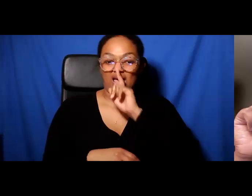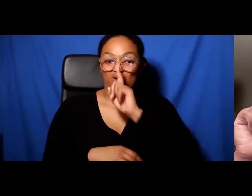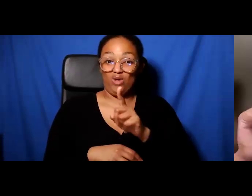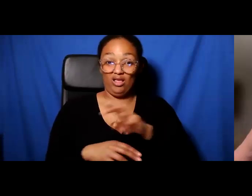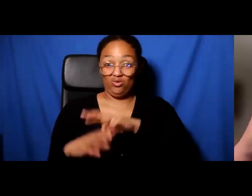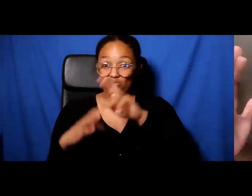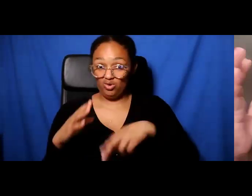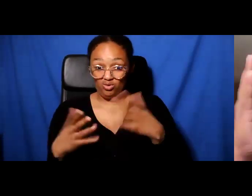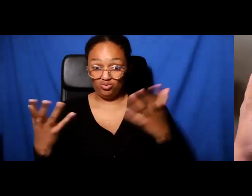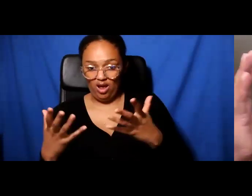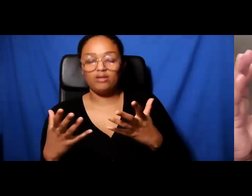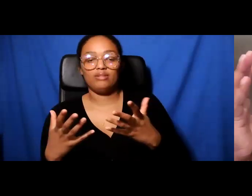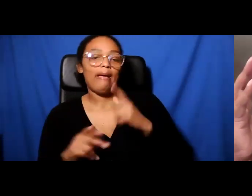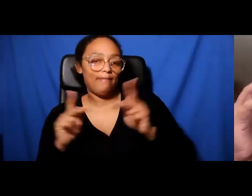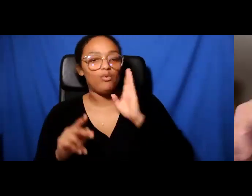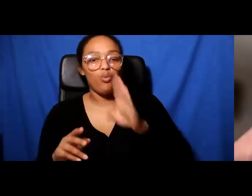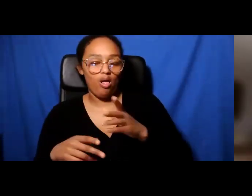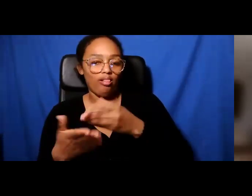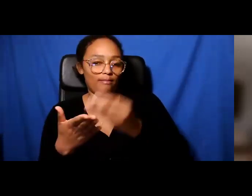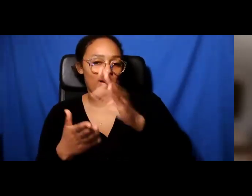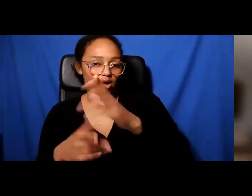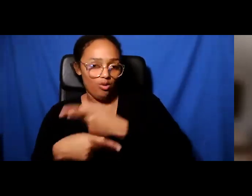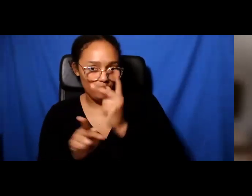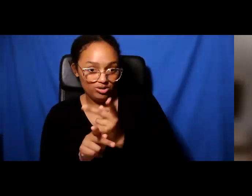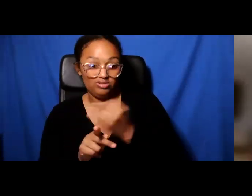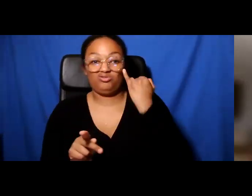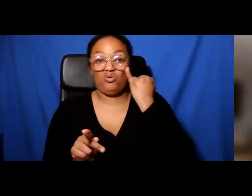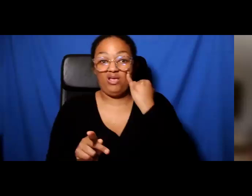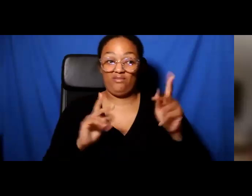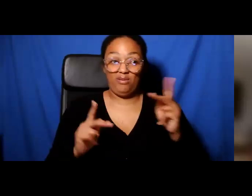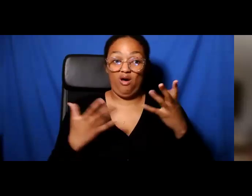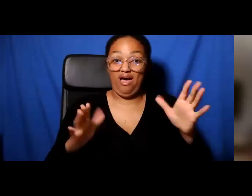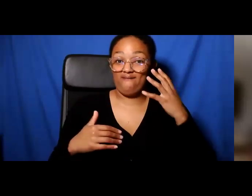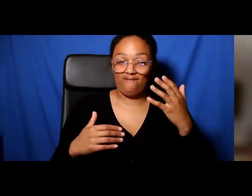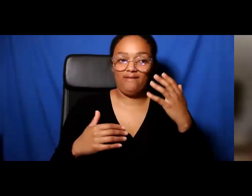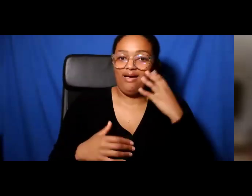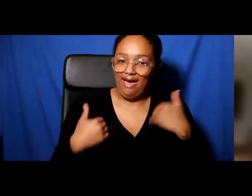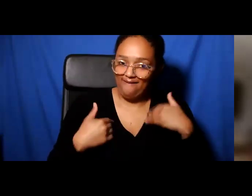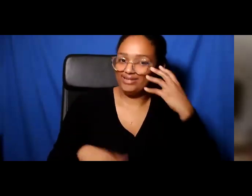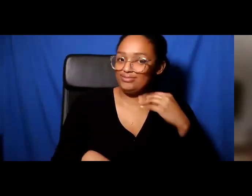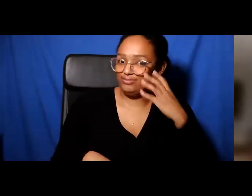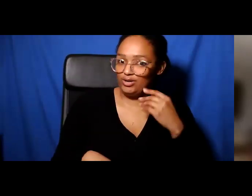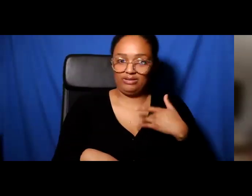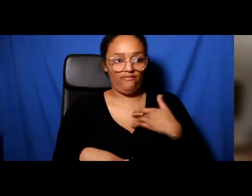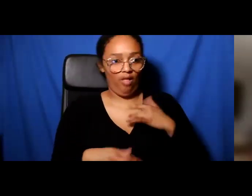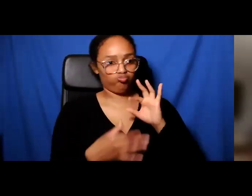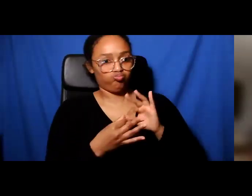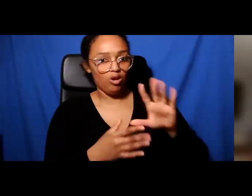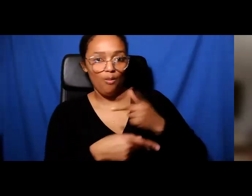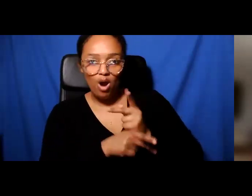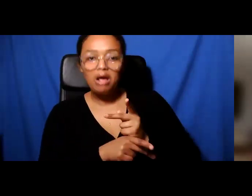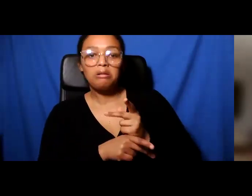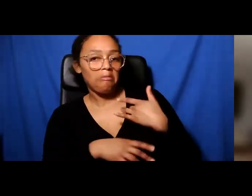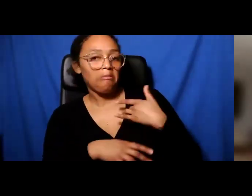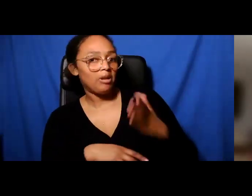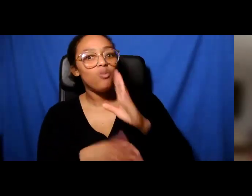your product. Remember that try before you buy. Now, I did this when I had my company, Milk the